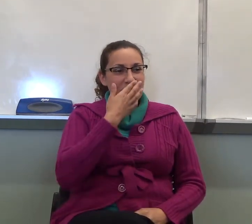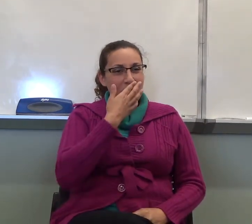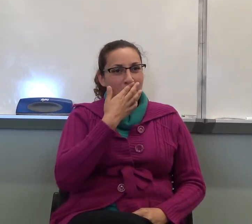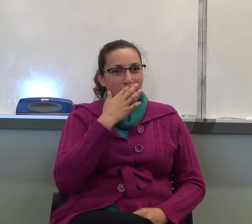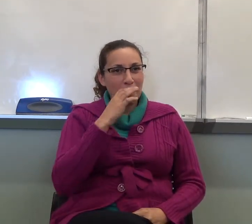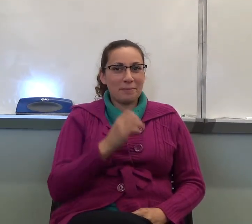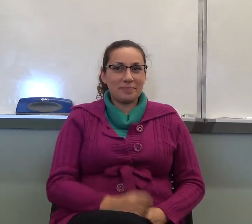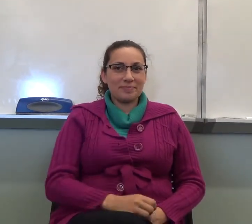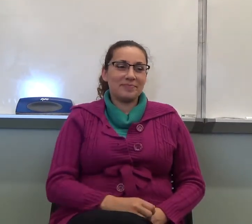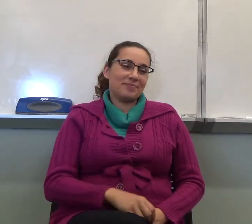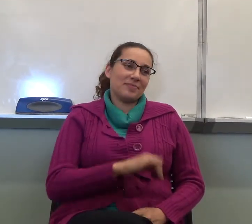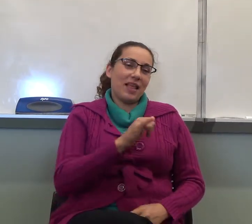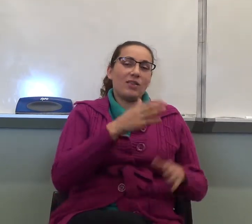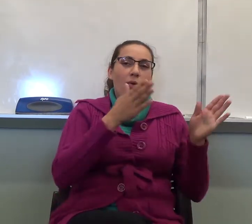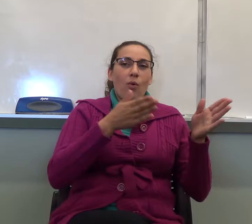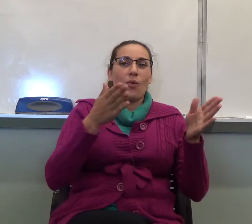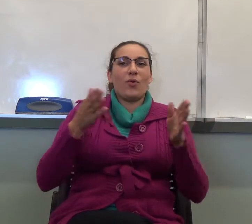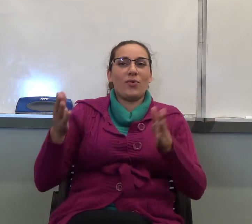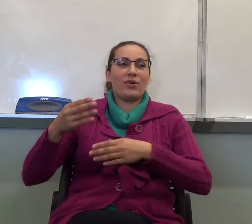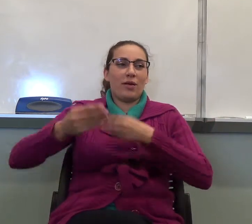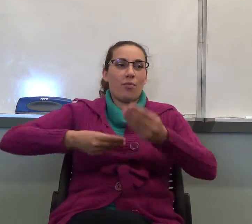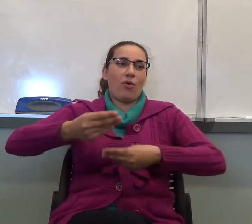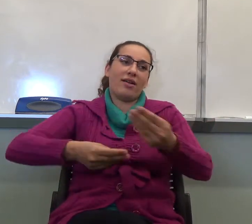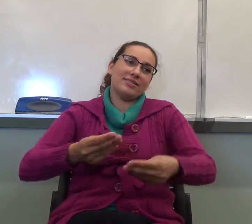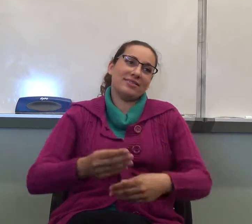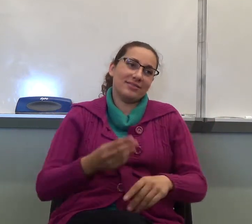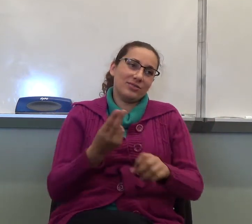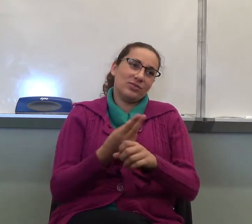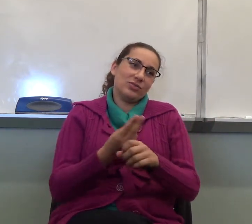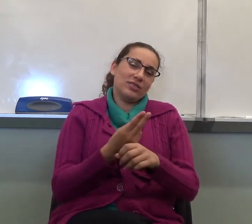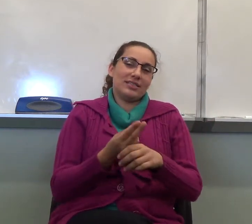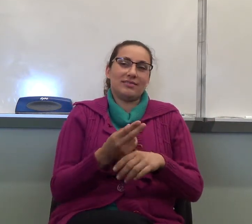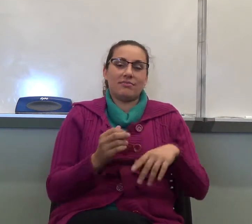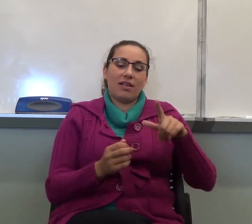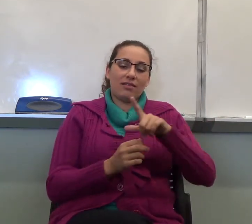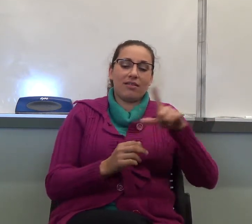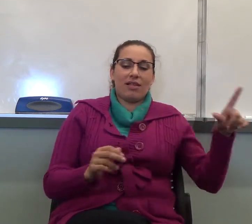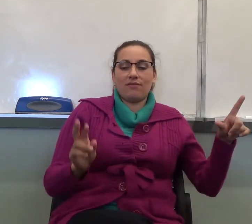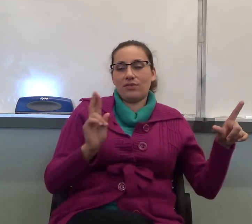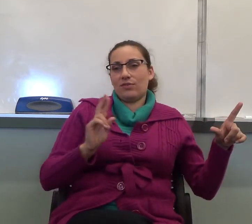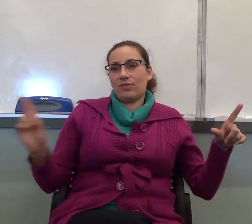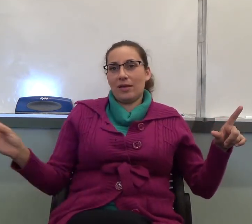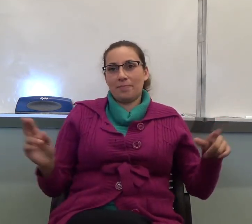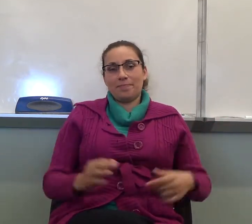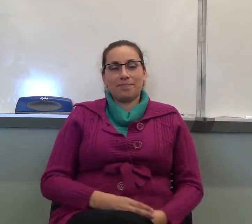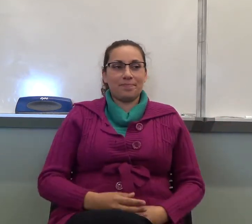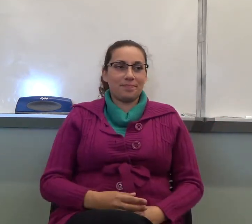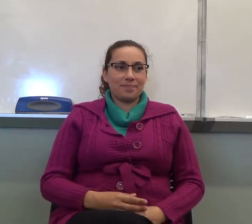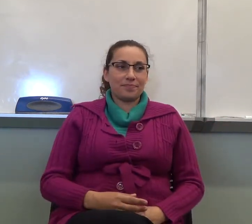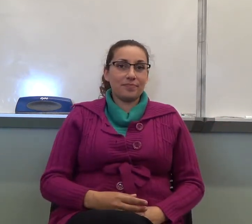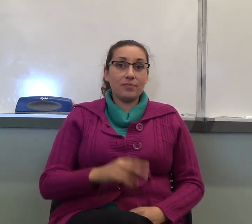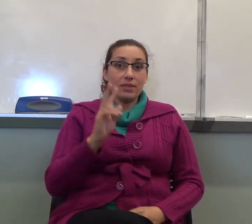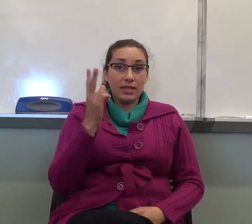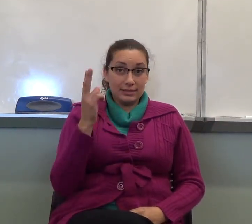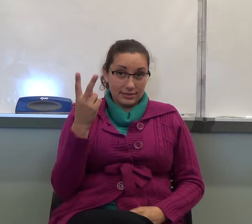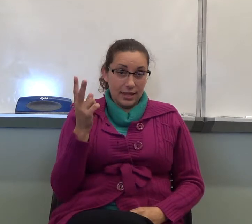Okay, that's the ordering process, using less than and greater than. Second thing we're going to look at is absolute